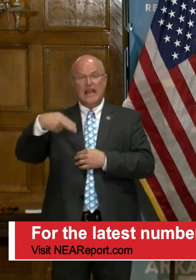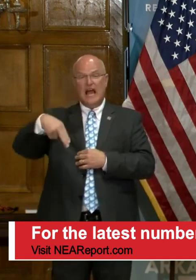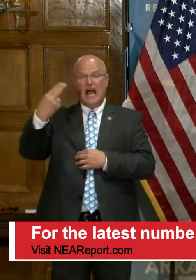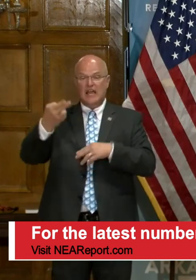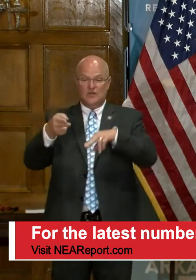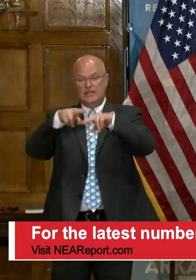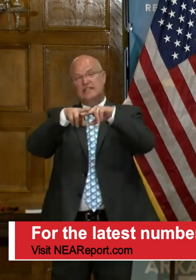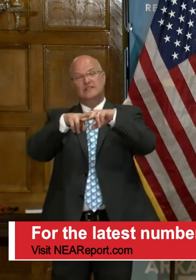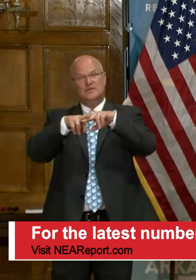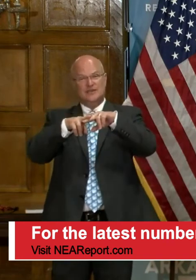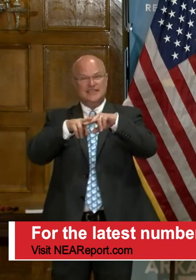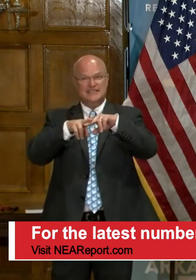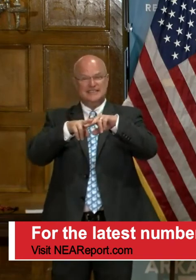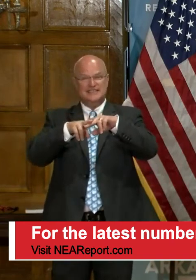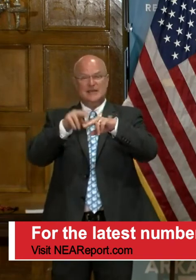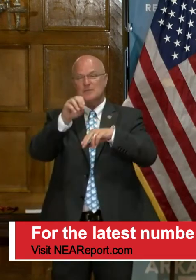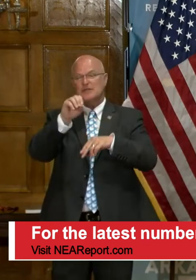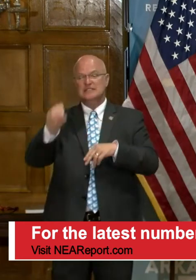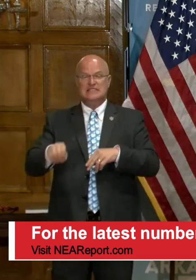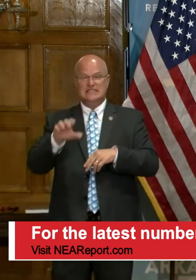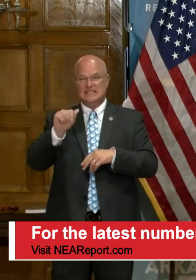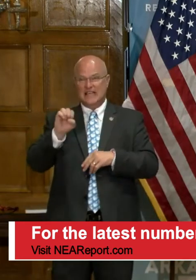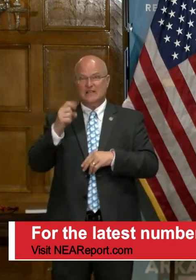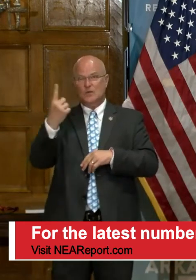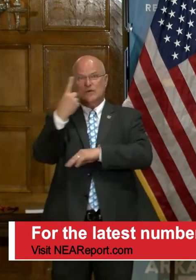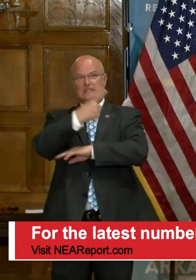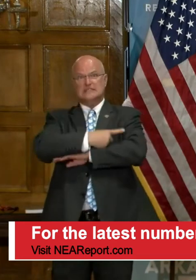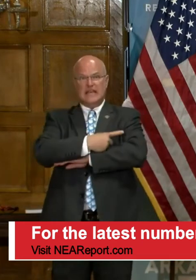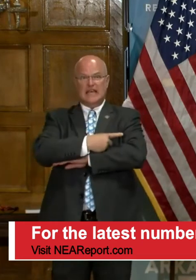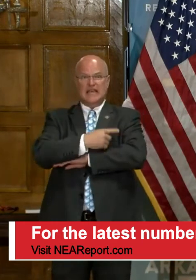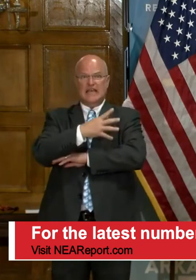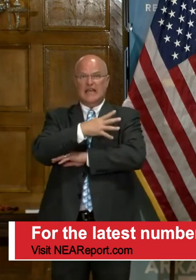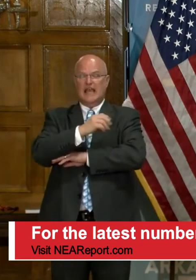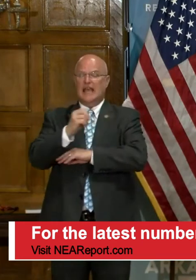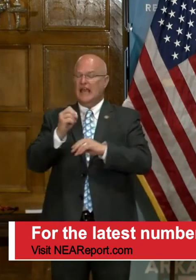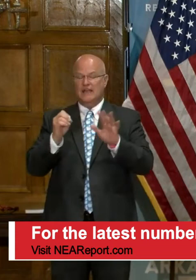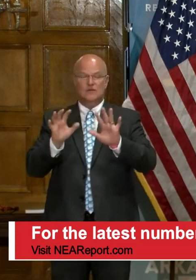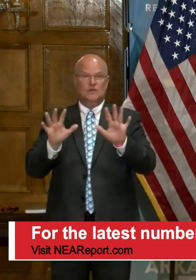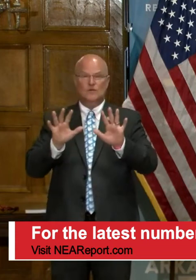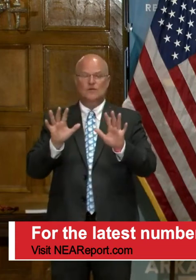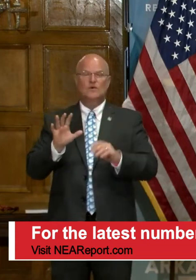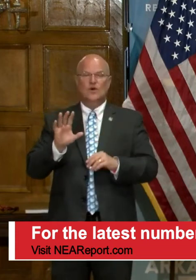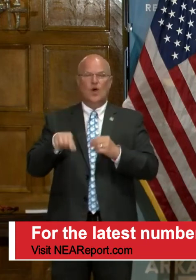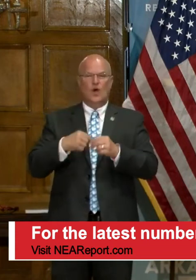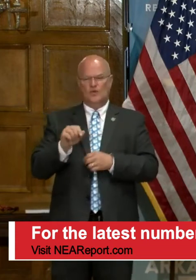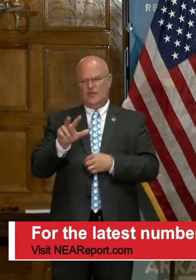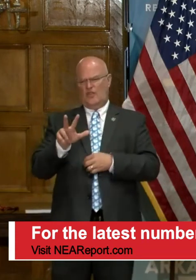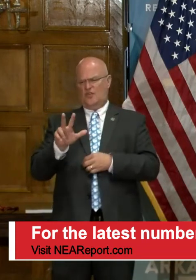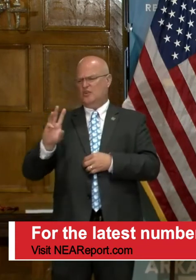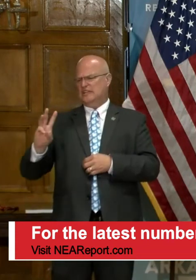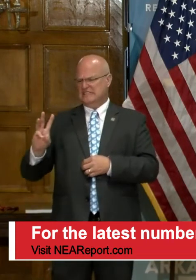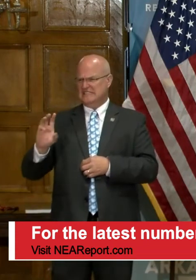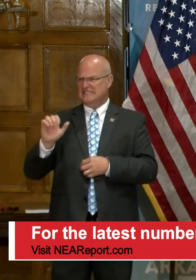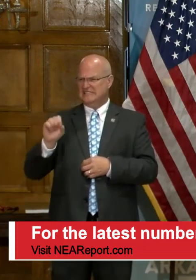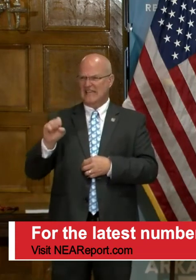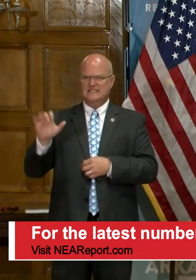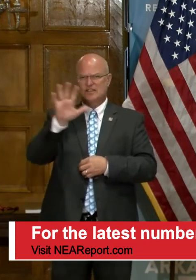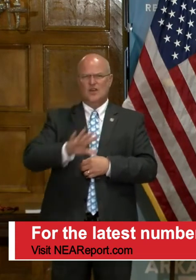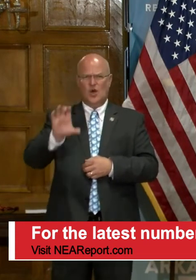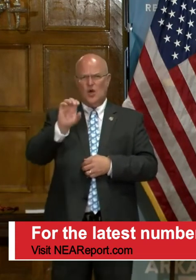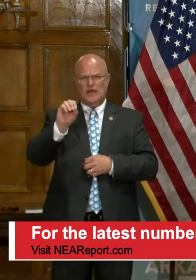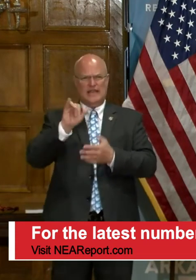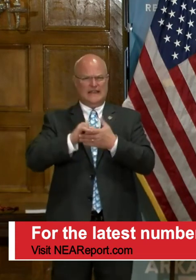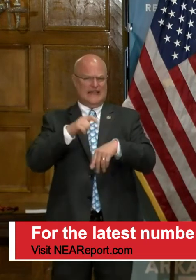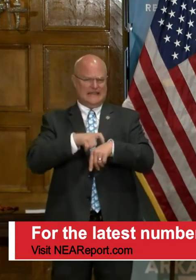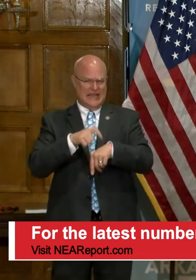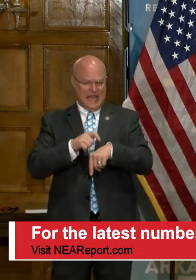higher increase of percentage of cases one day, and there were only 36 cases in the whole county